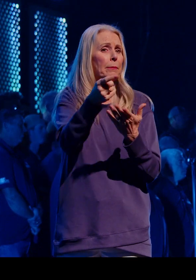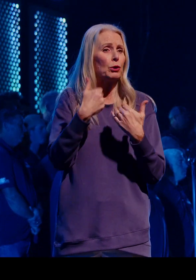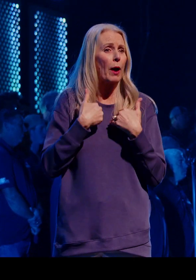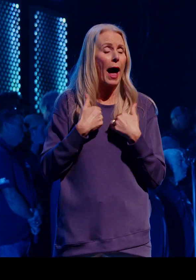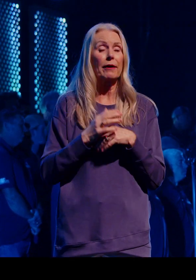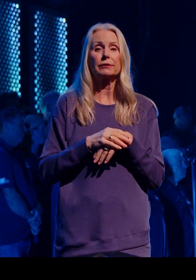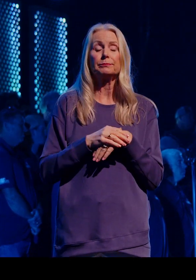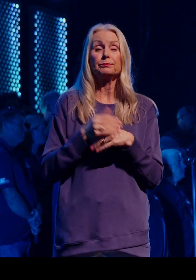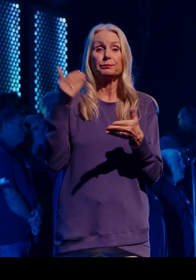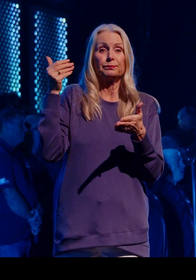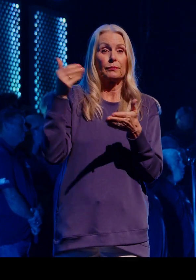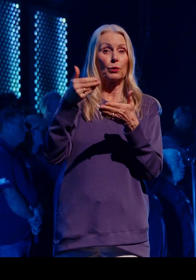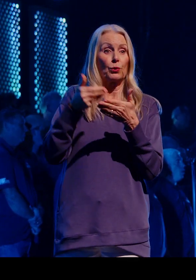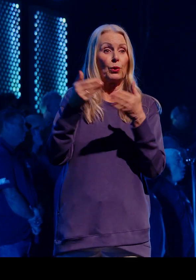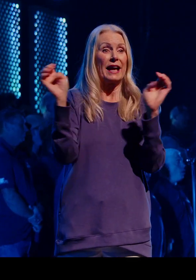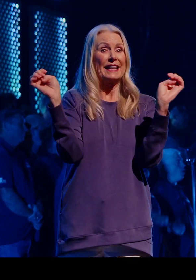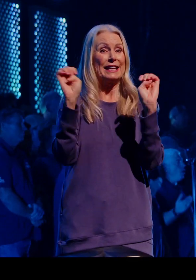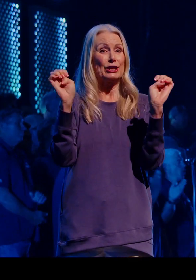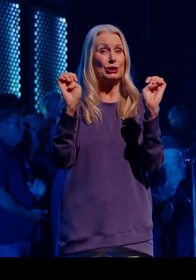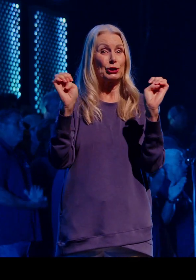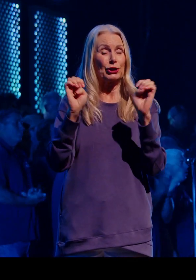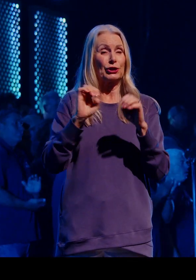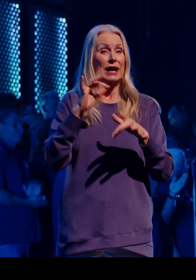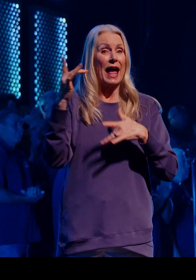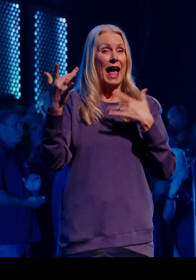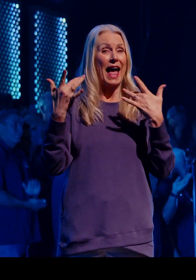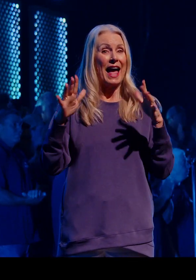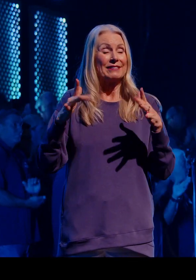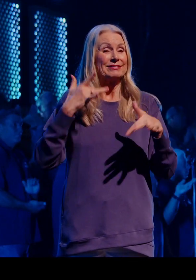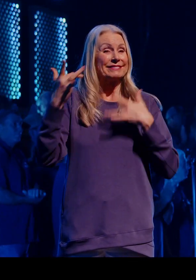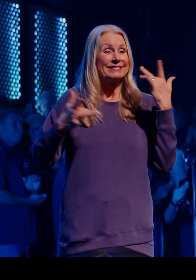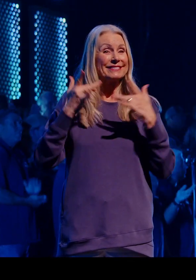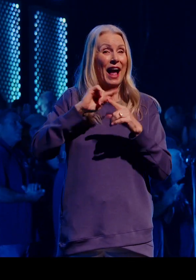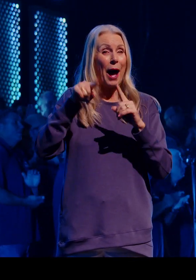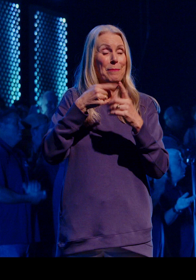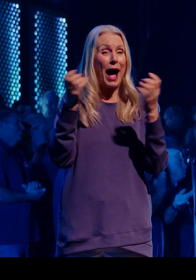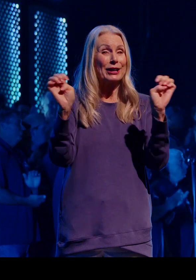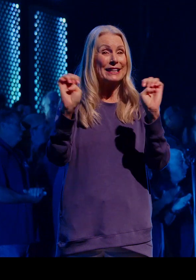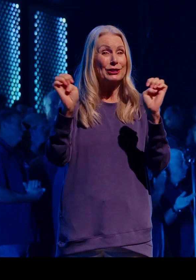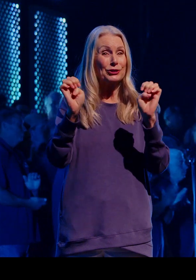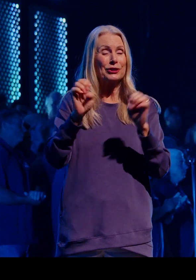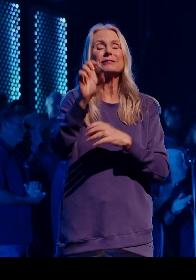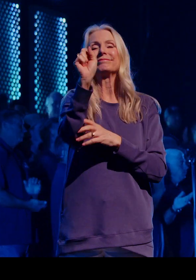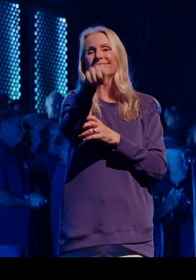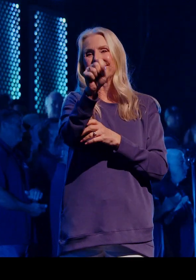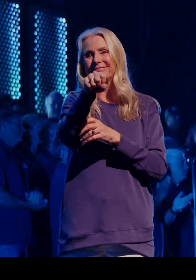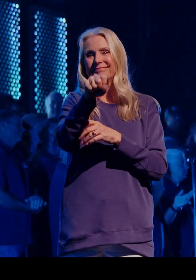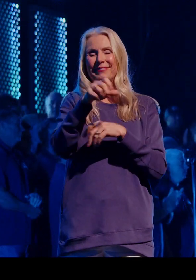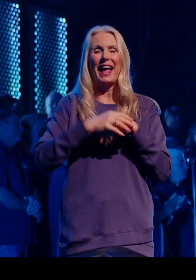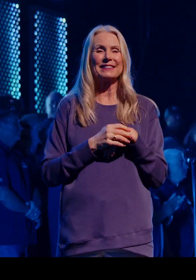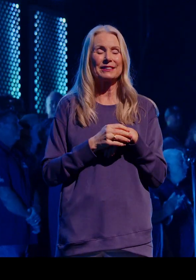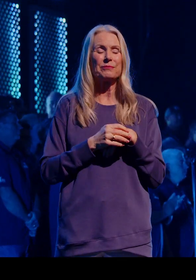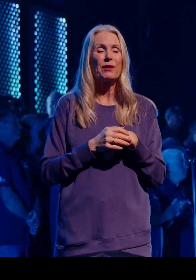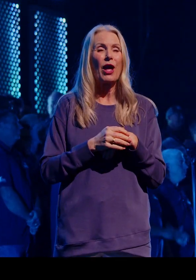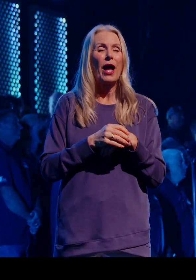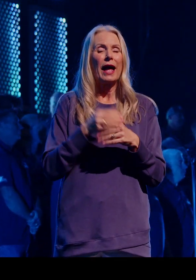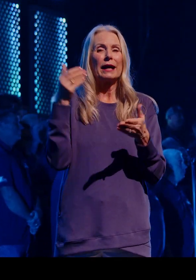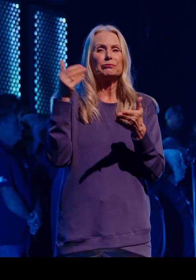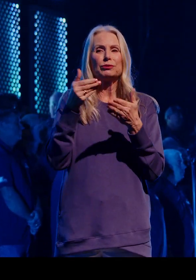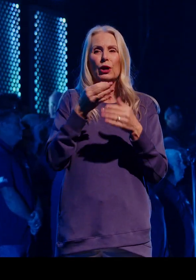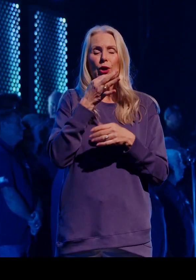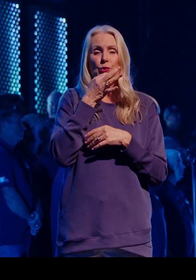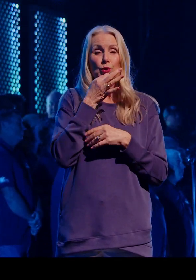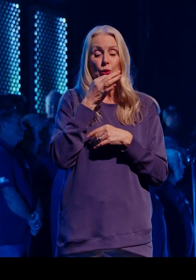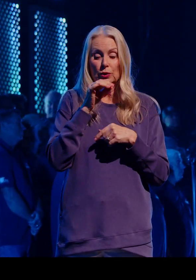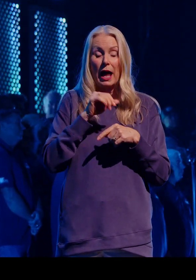Easter coming up. Who's excited about Easter? All right? Yeah, so with that, in the breezeways, when you leave,